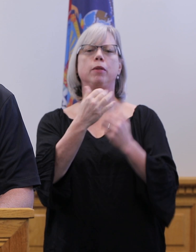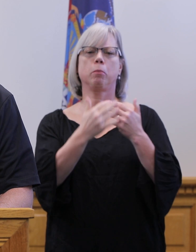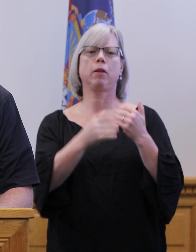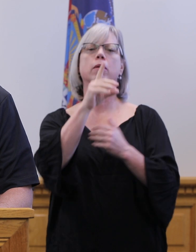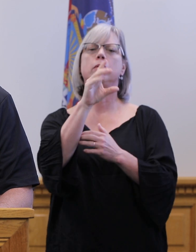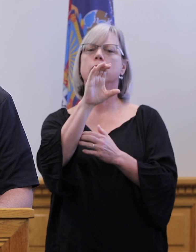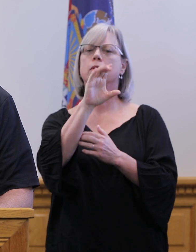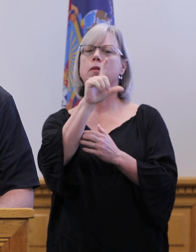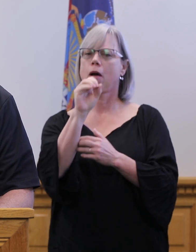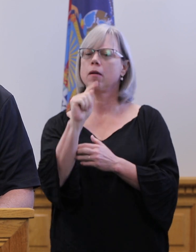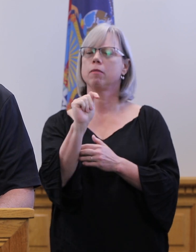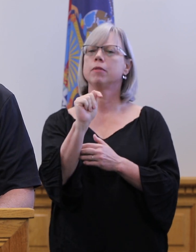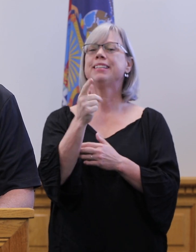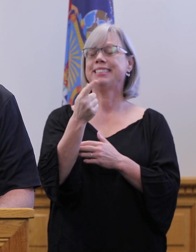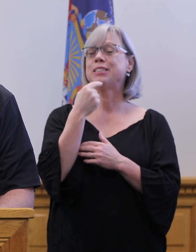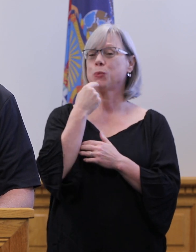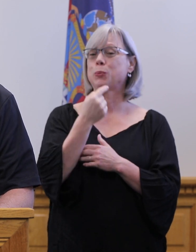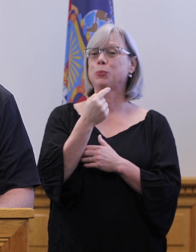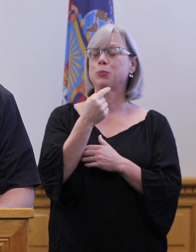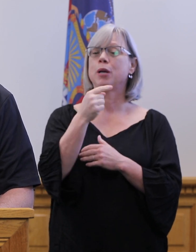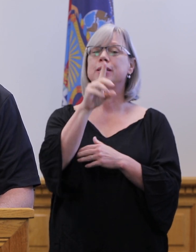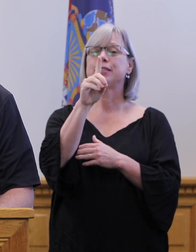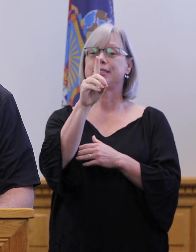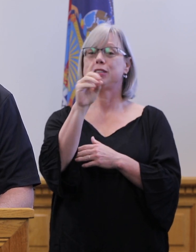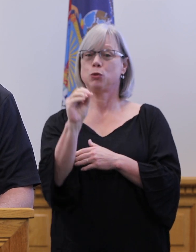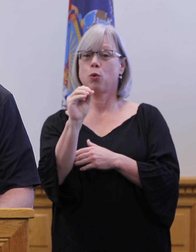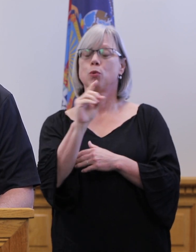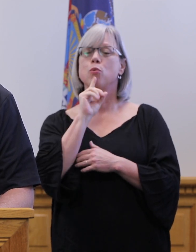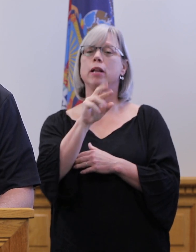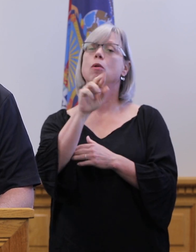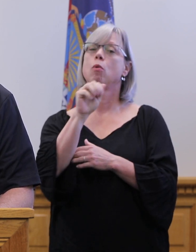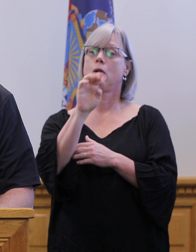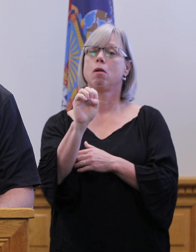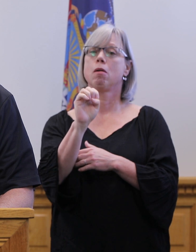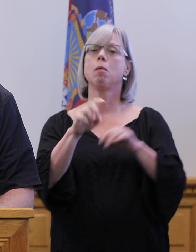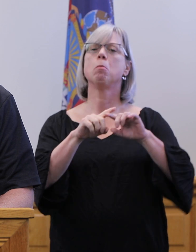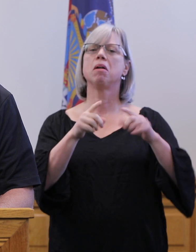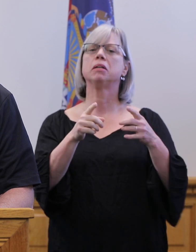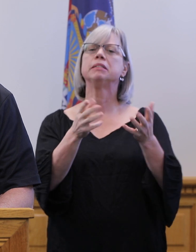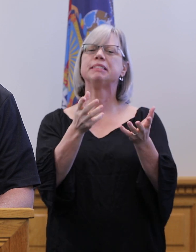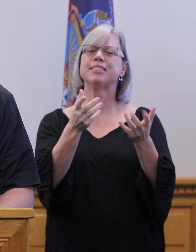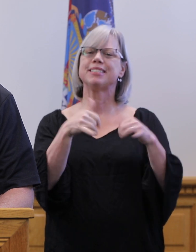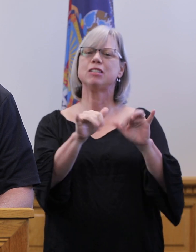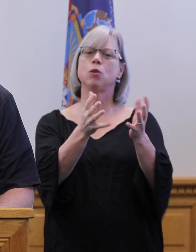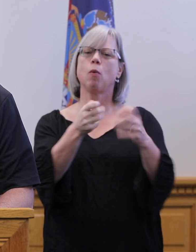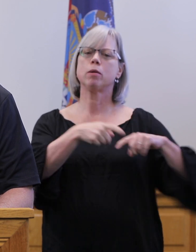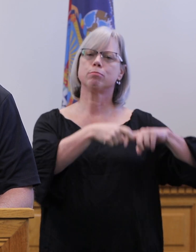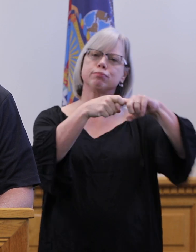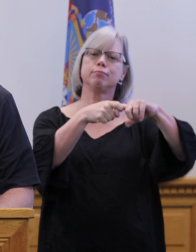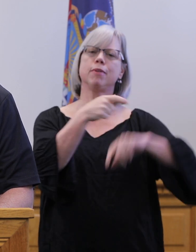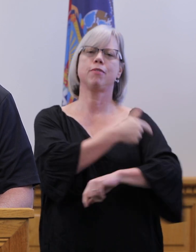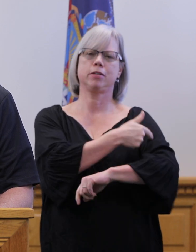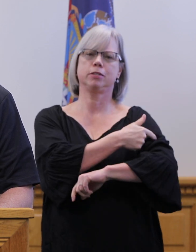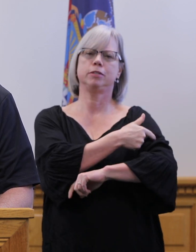disorder appears to be extremely rare, Oswego County is following the lead of those agencies and the State Department of Health to pause the use of the